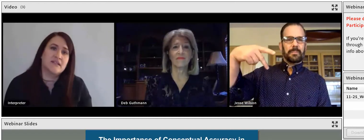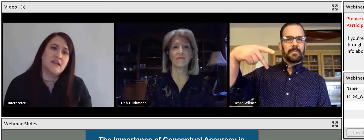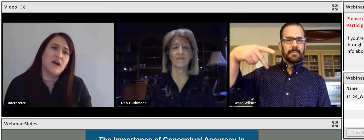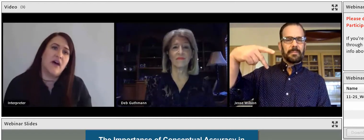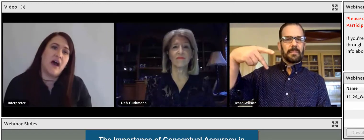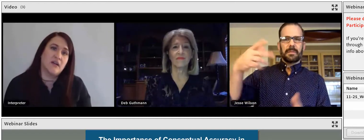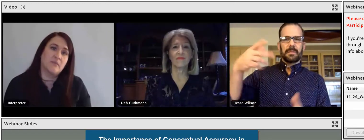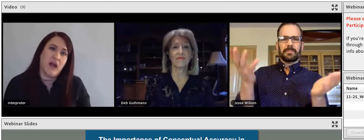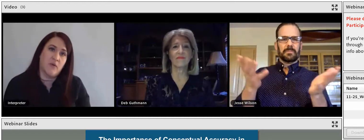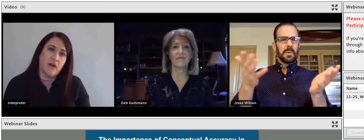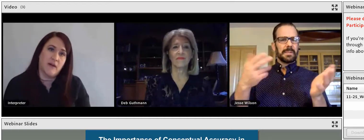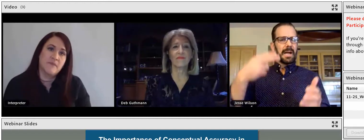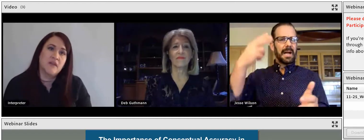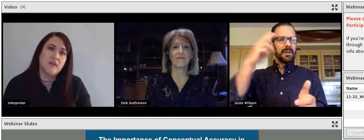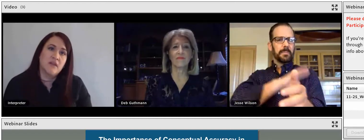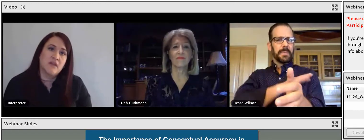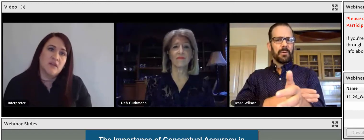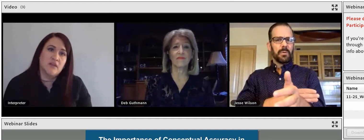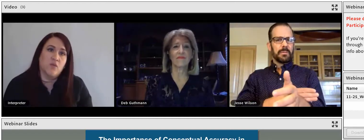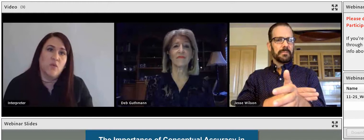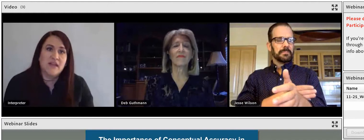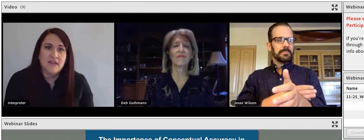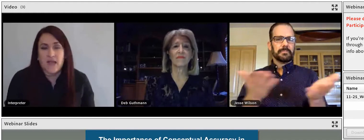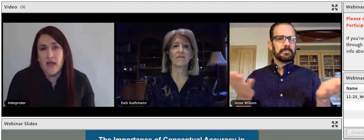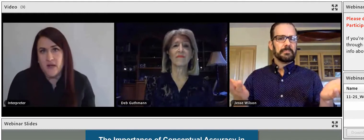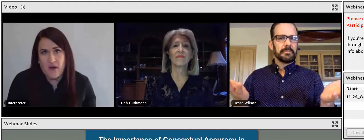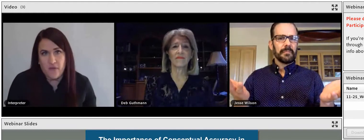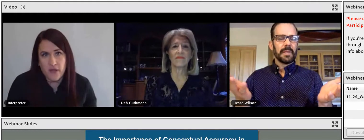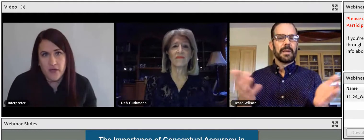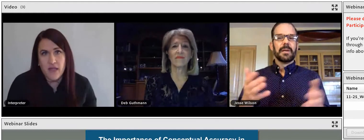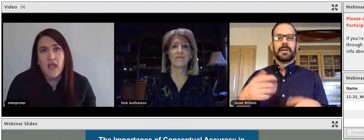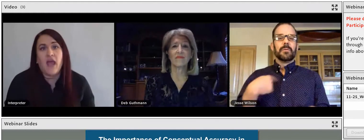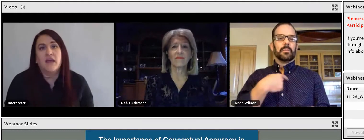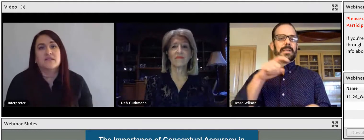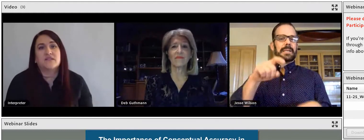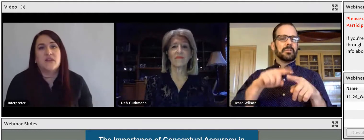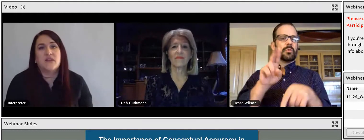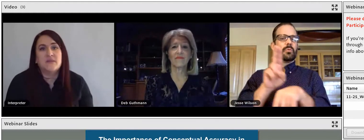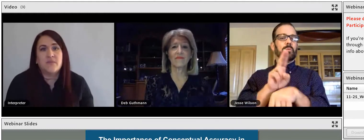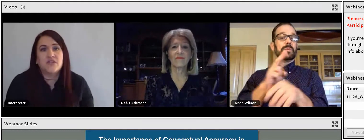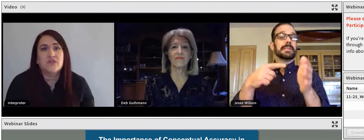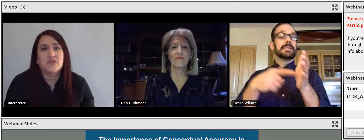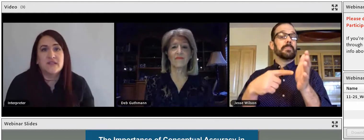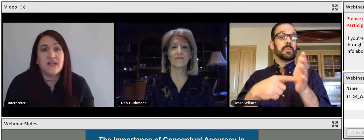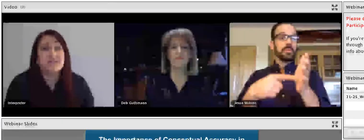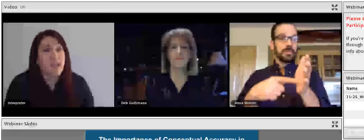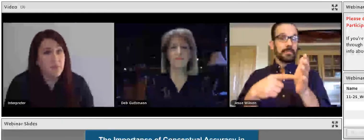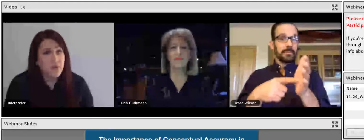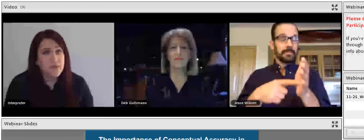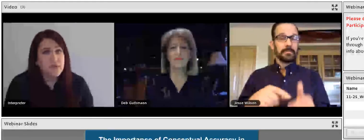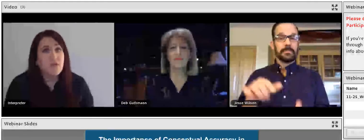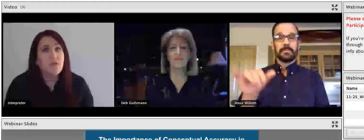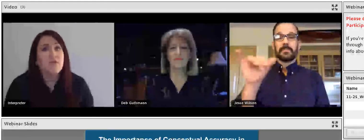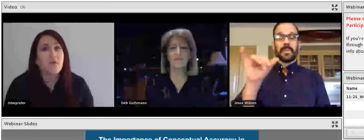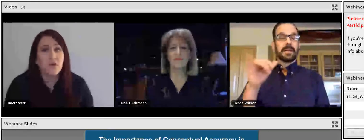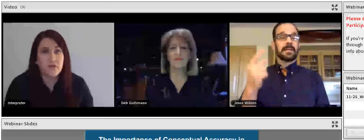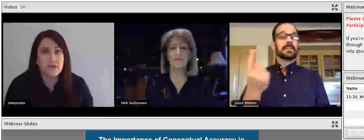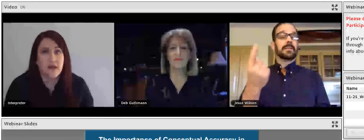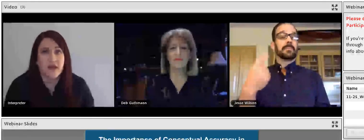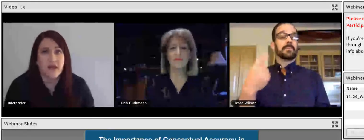the idea of higher power. You know, what is higher power? And so we need to be able to use